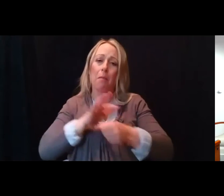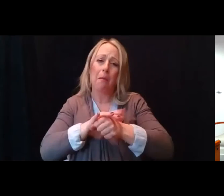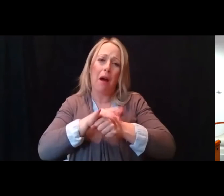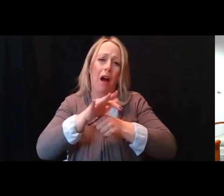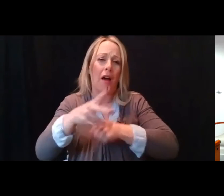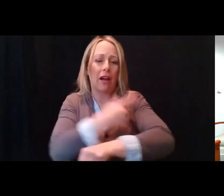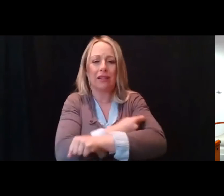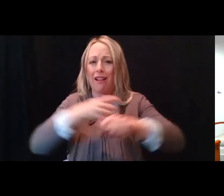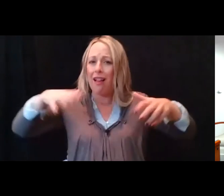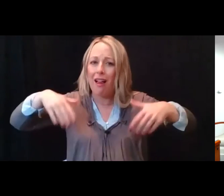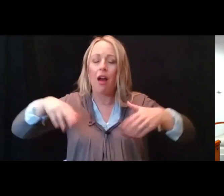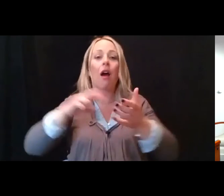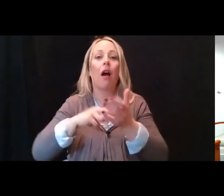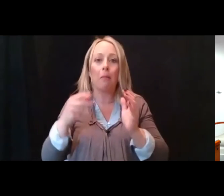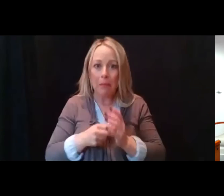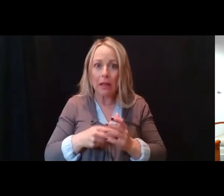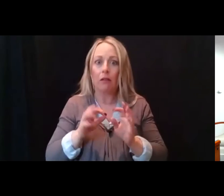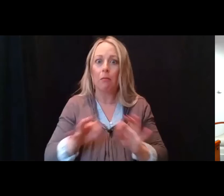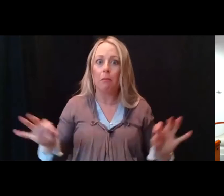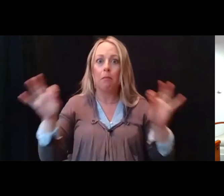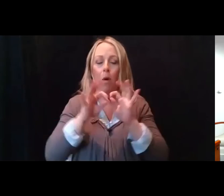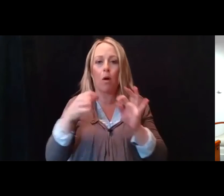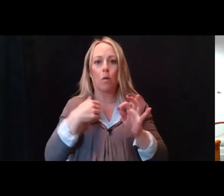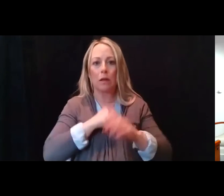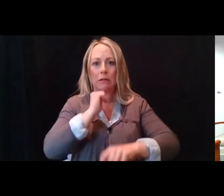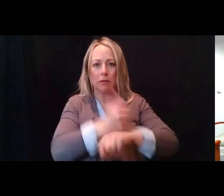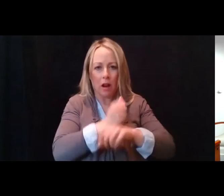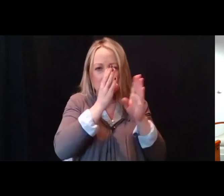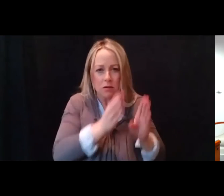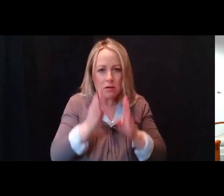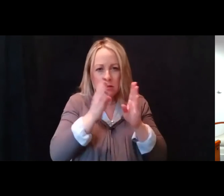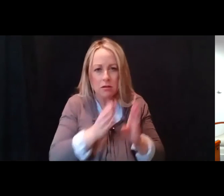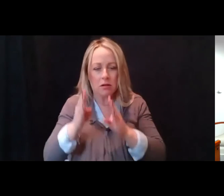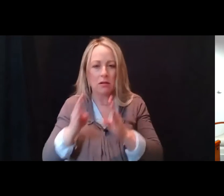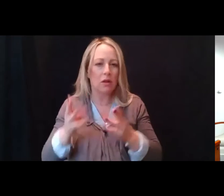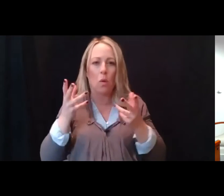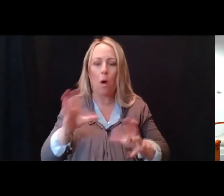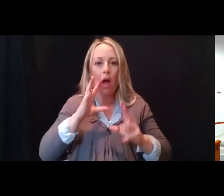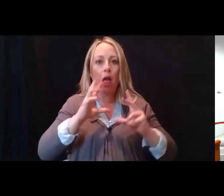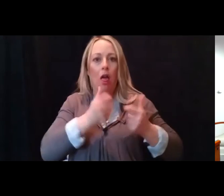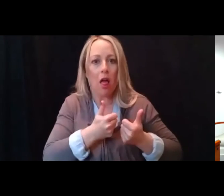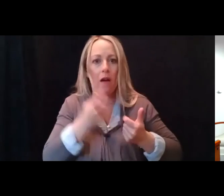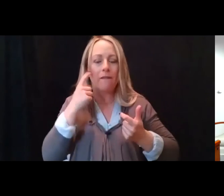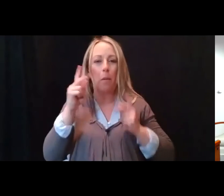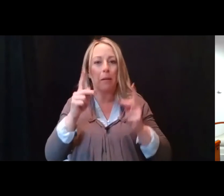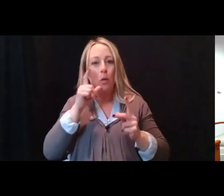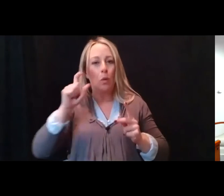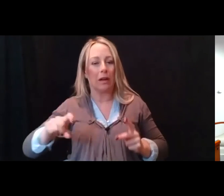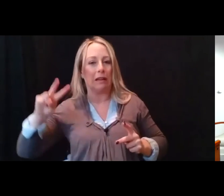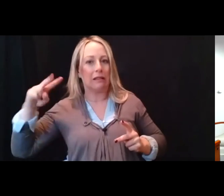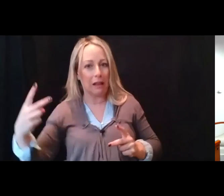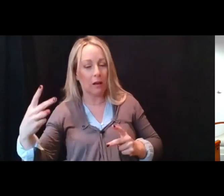can make getting your second dose even more challenging. While we want to get the vaccine to as many people as